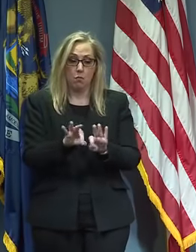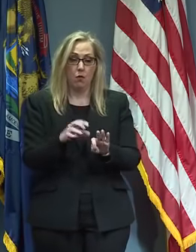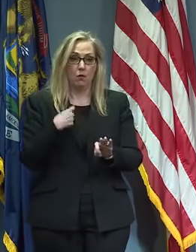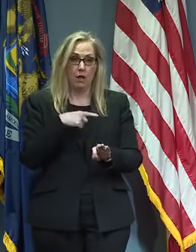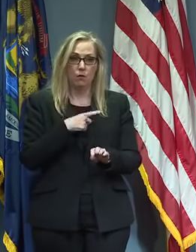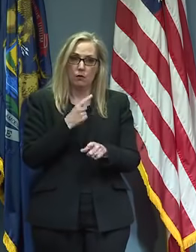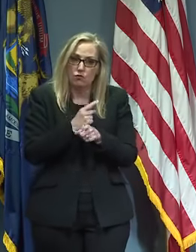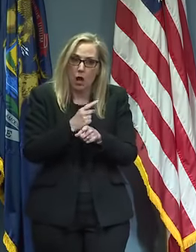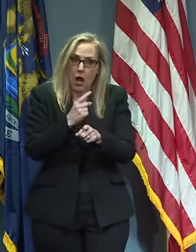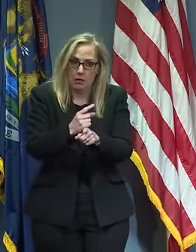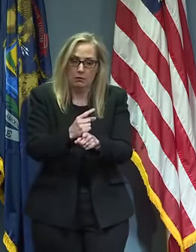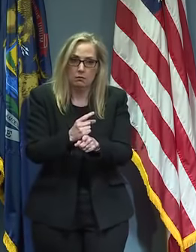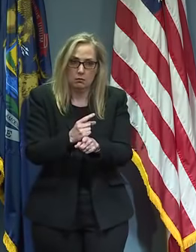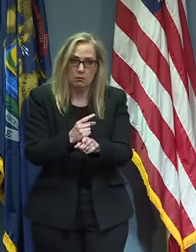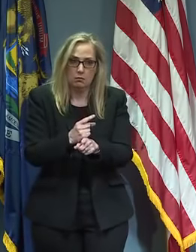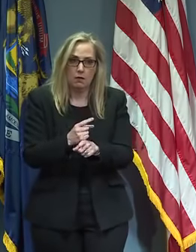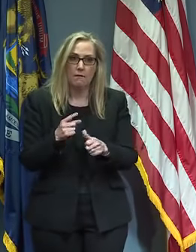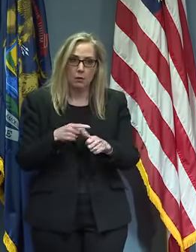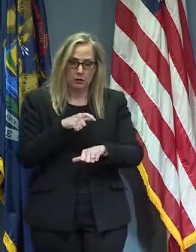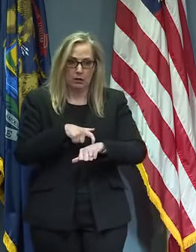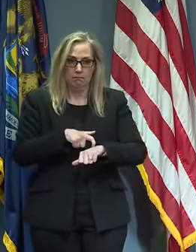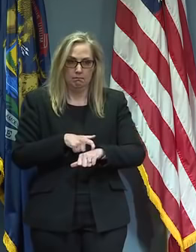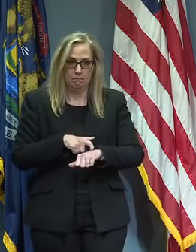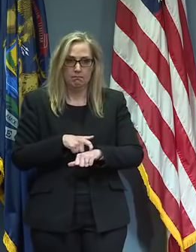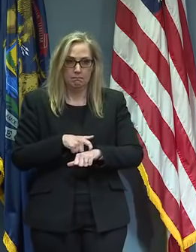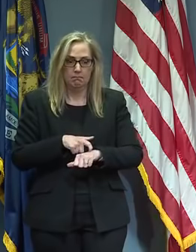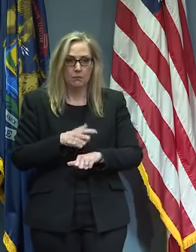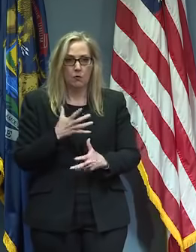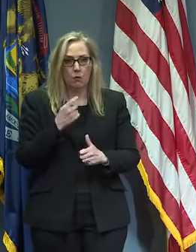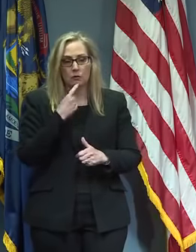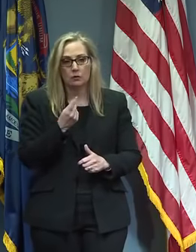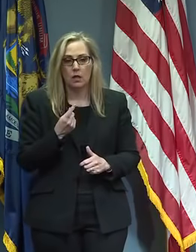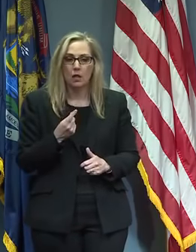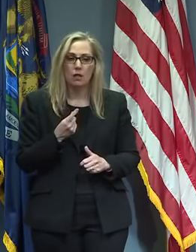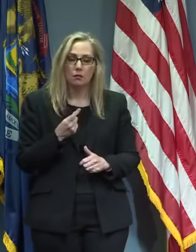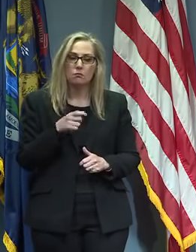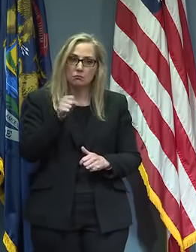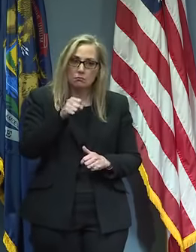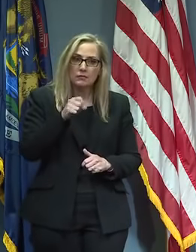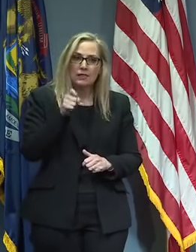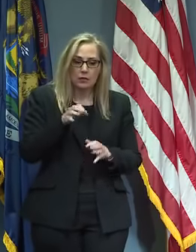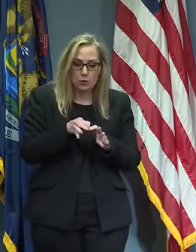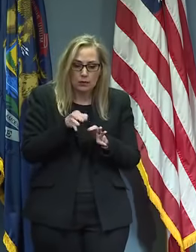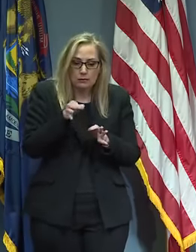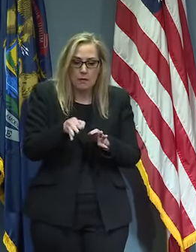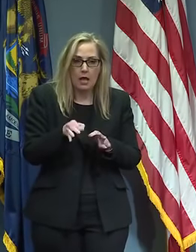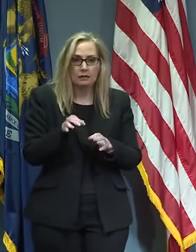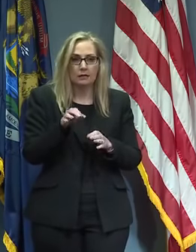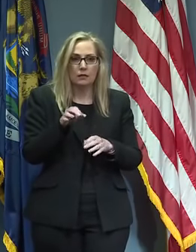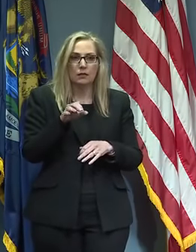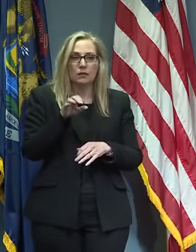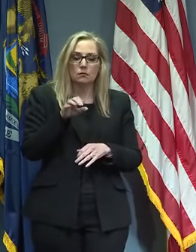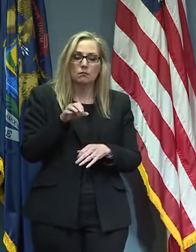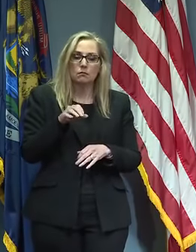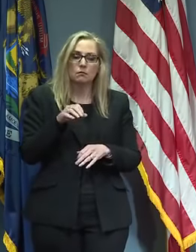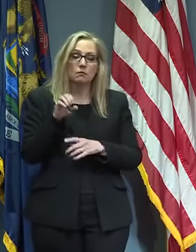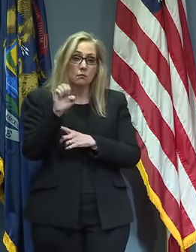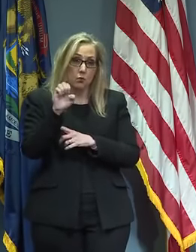this right. And so I would simply say that absolutely we're going to need to extend the state of emergency. I'll be sending